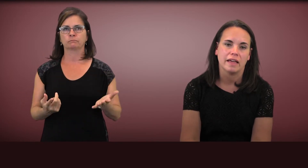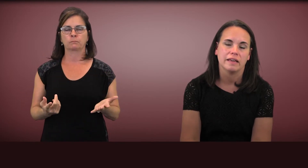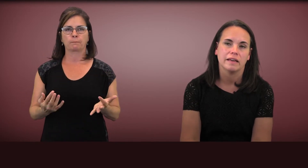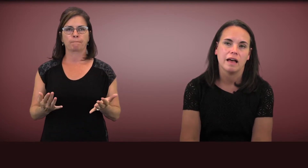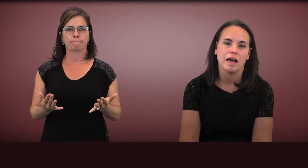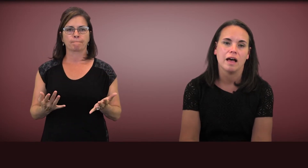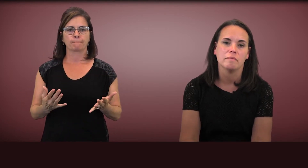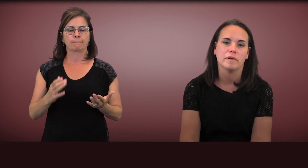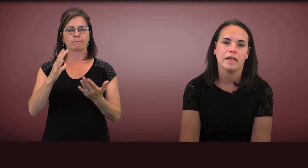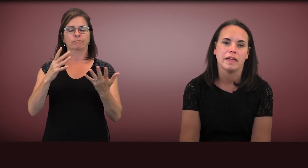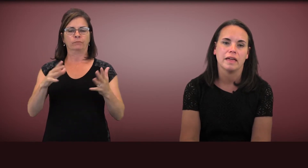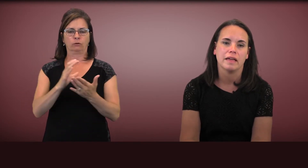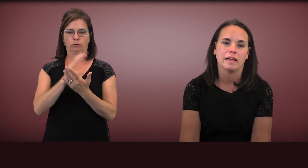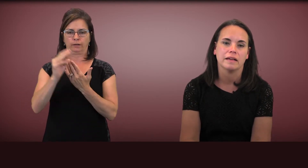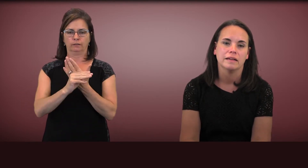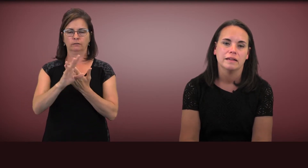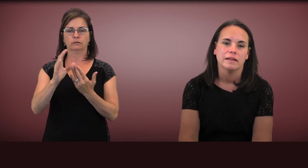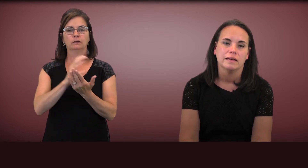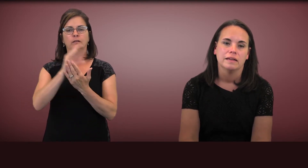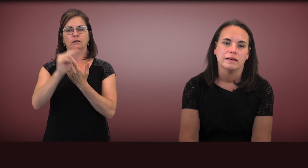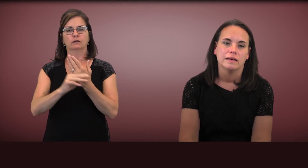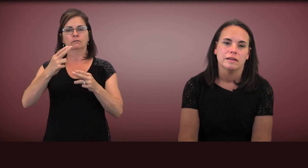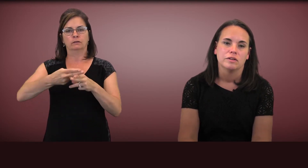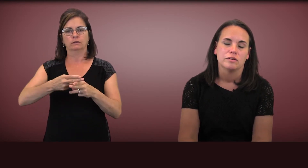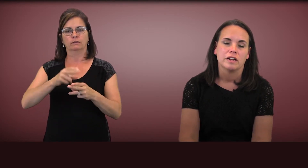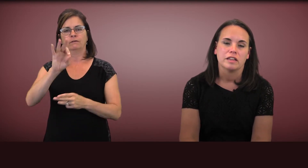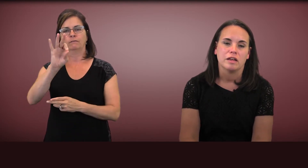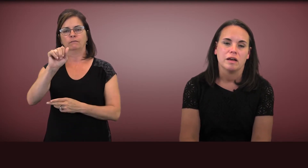difficulties, like a